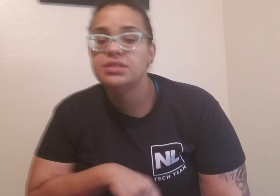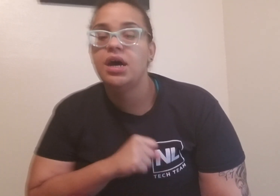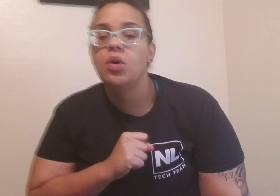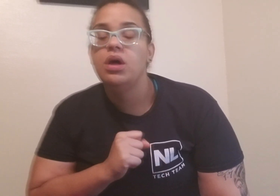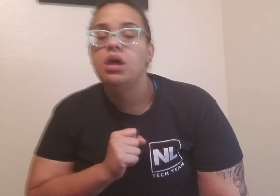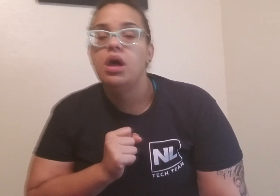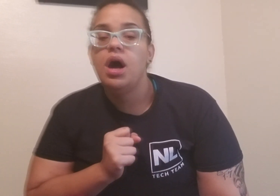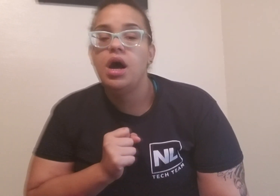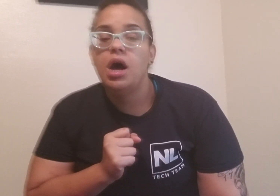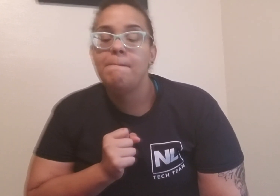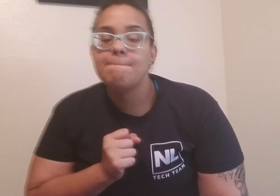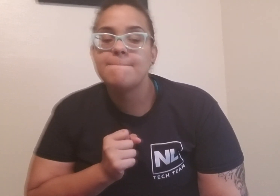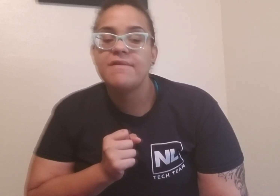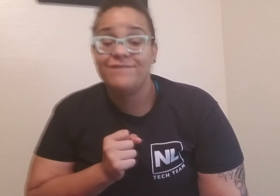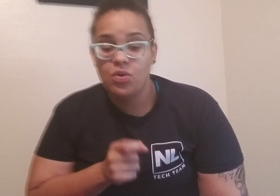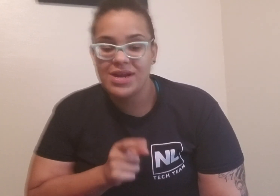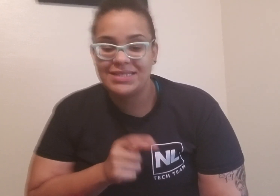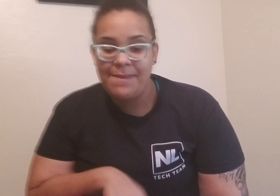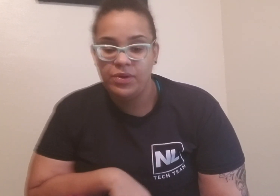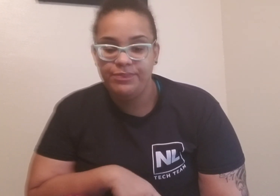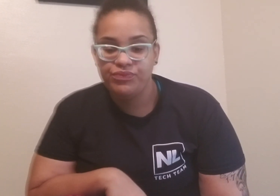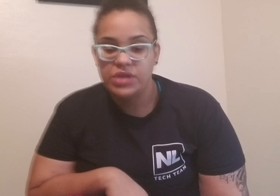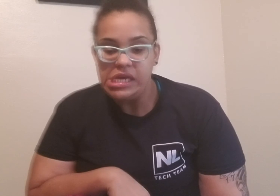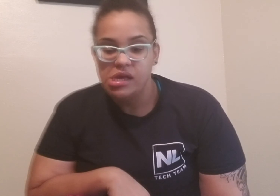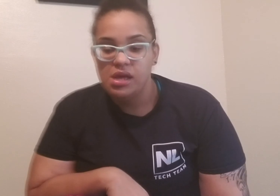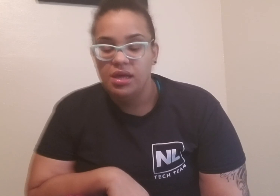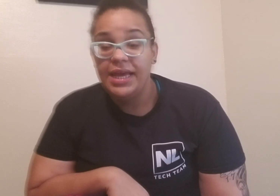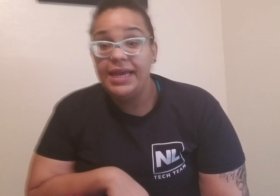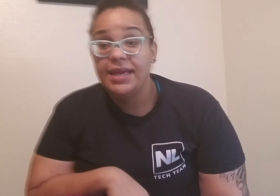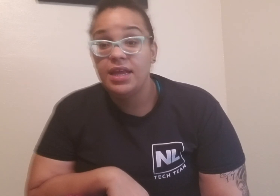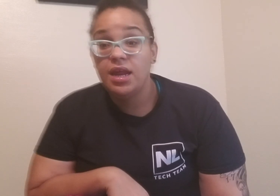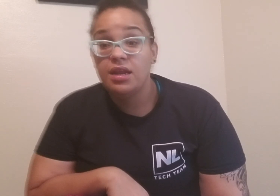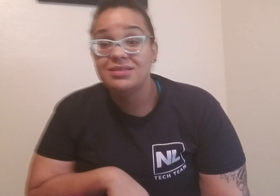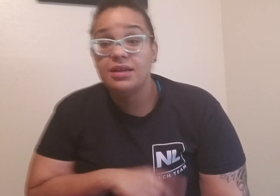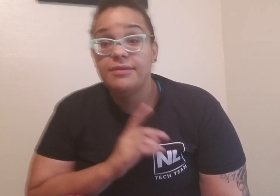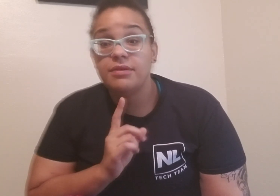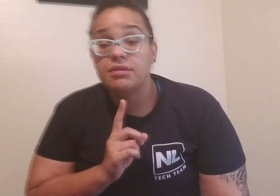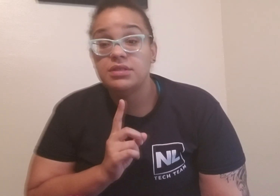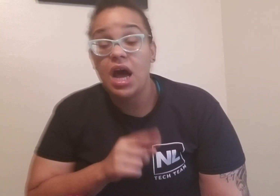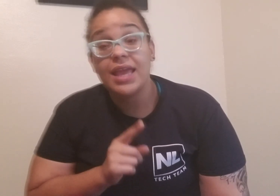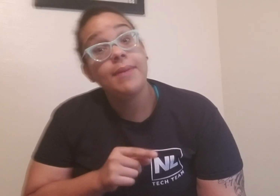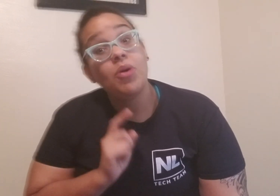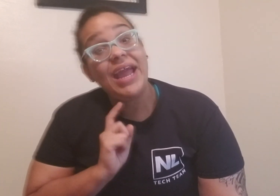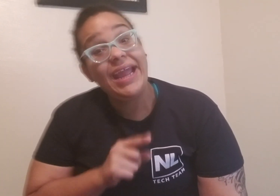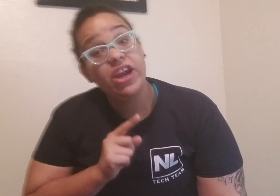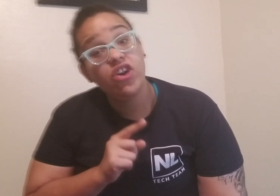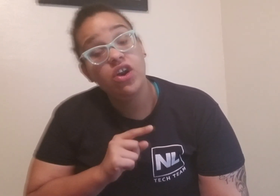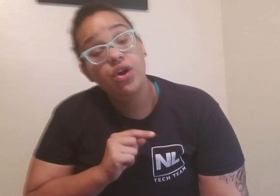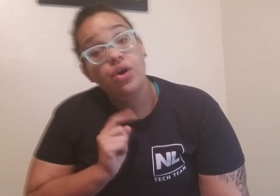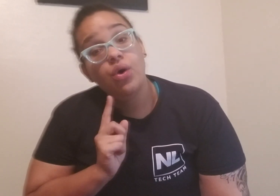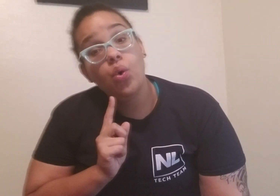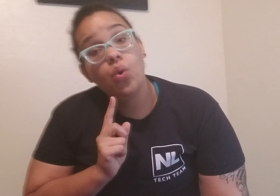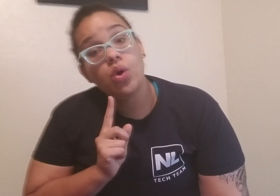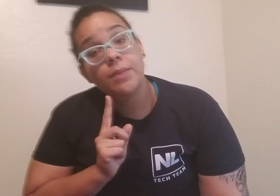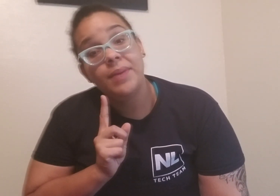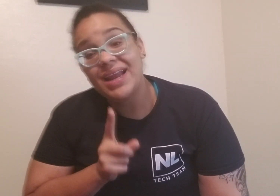So, for example, in talking about hair or body